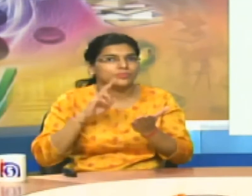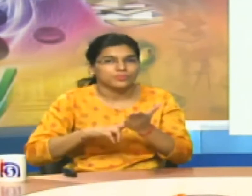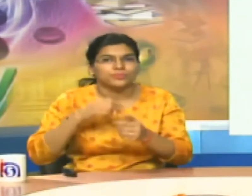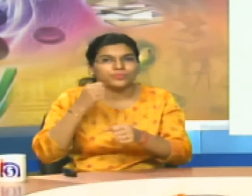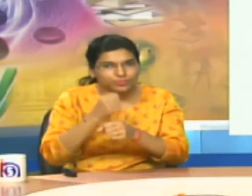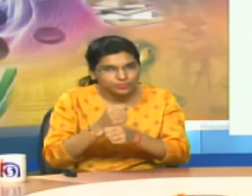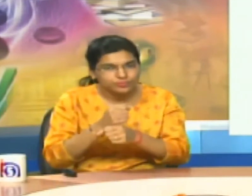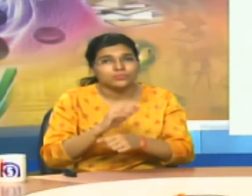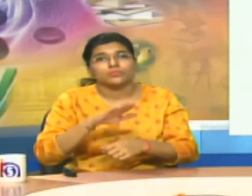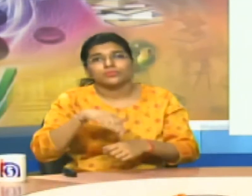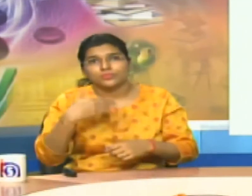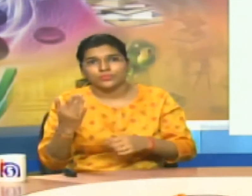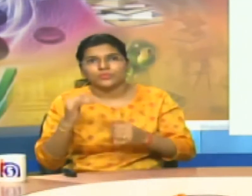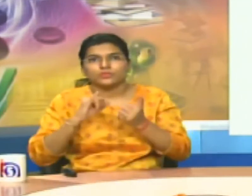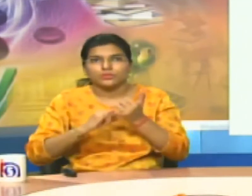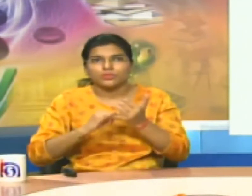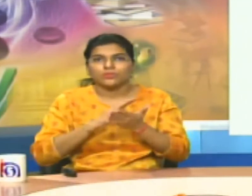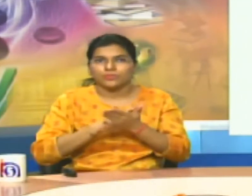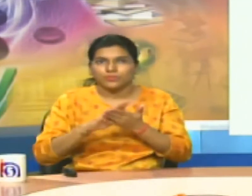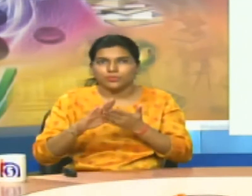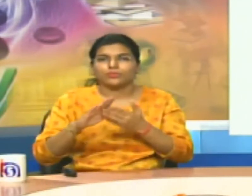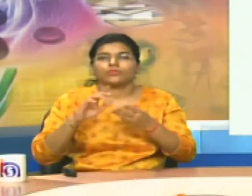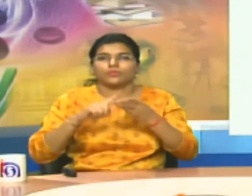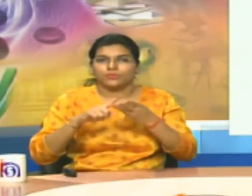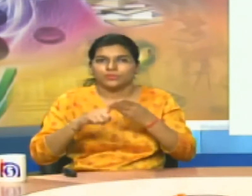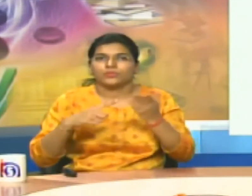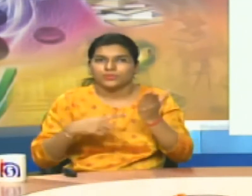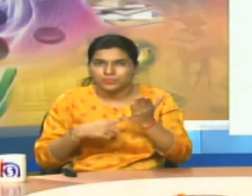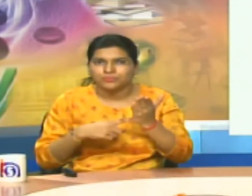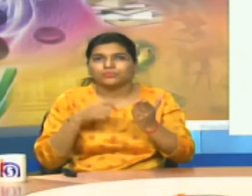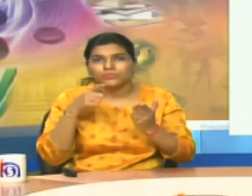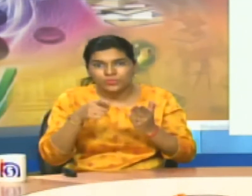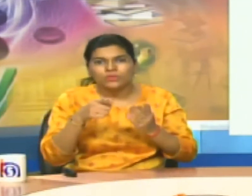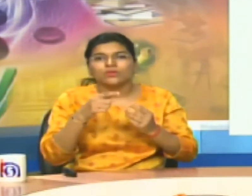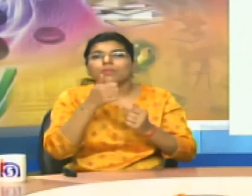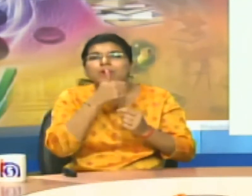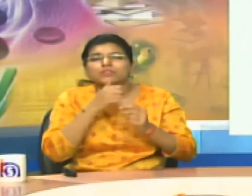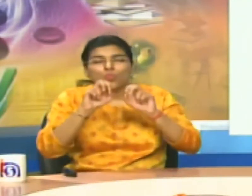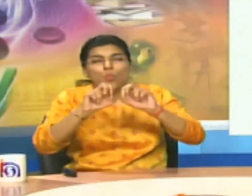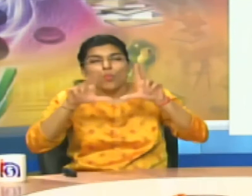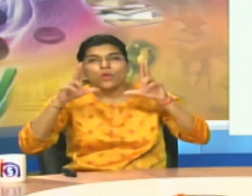then